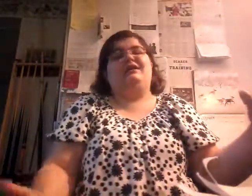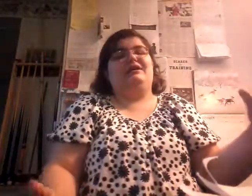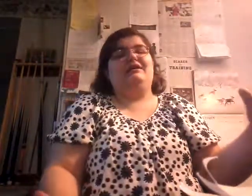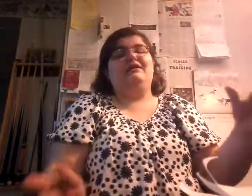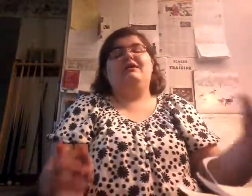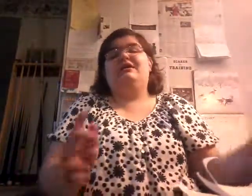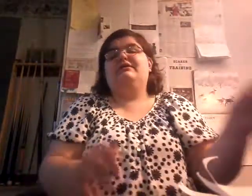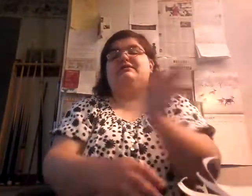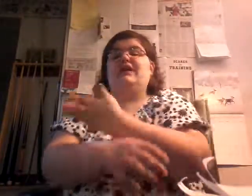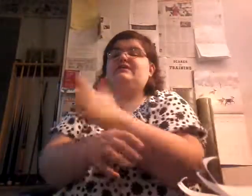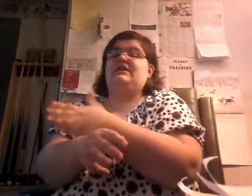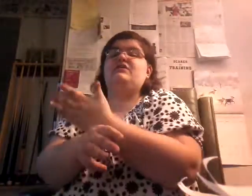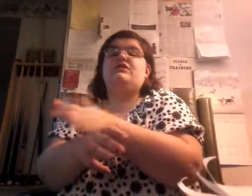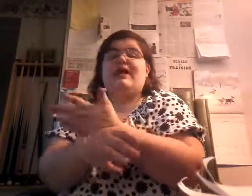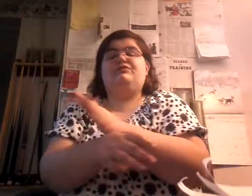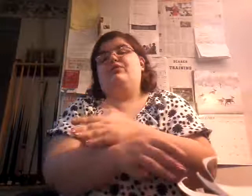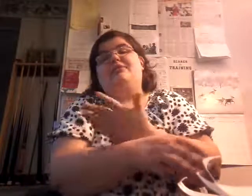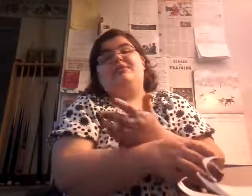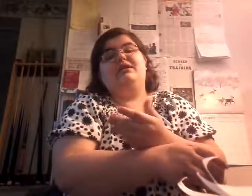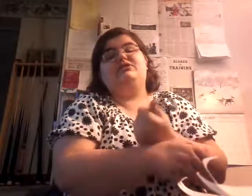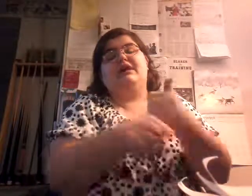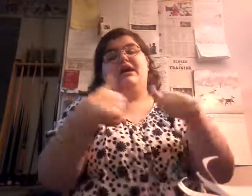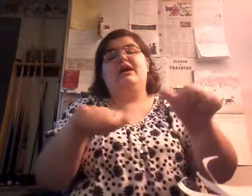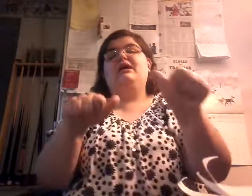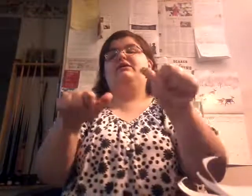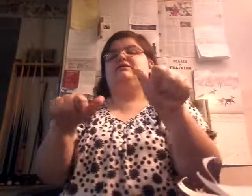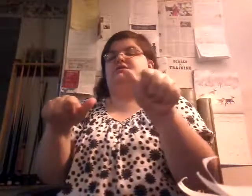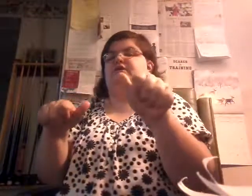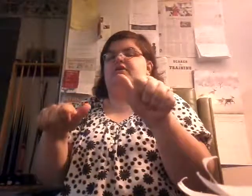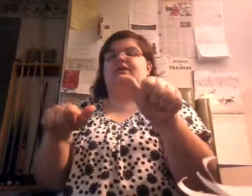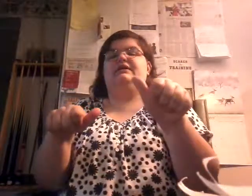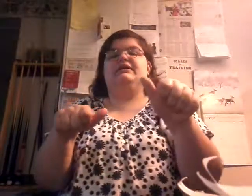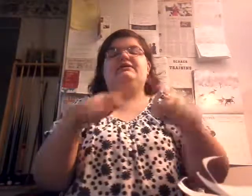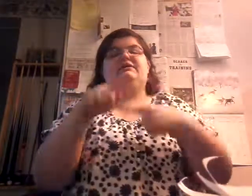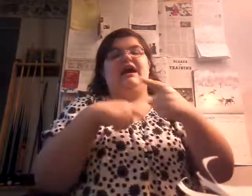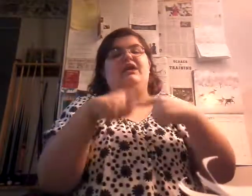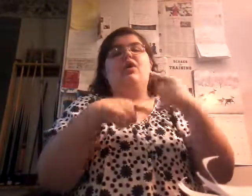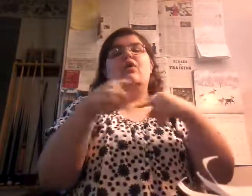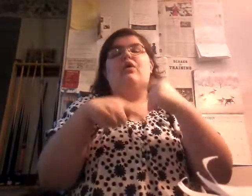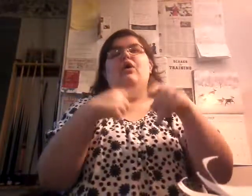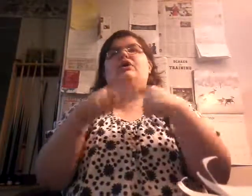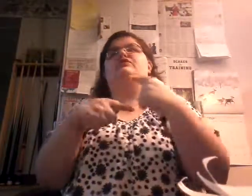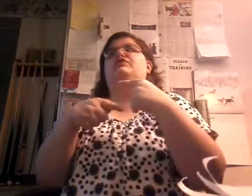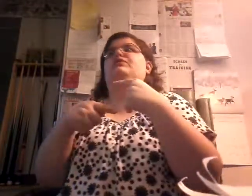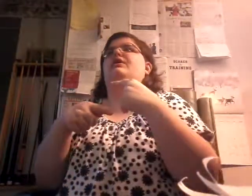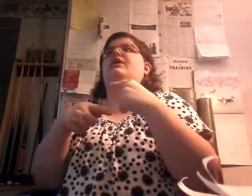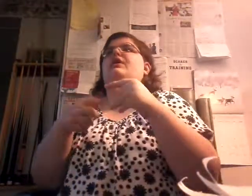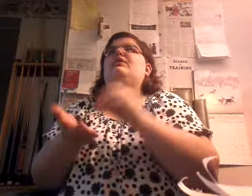any songs that you guys want me to try to sign or to